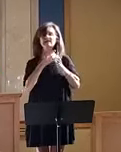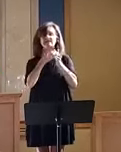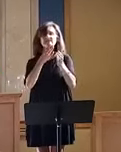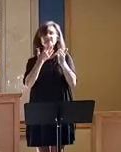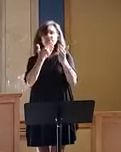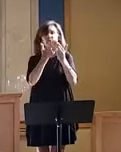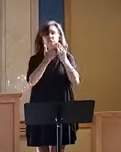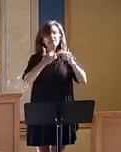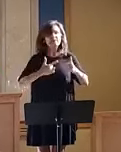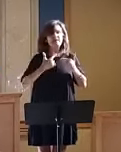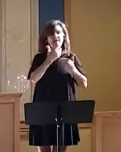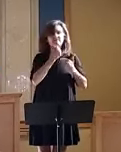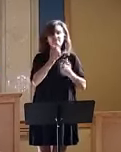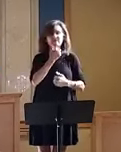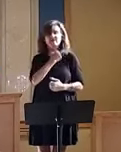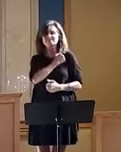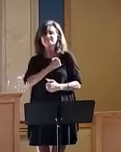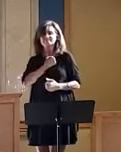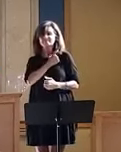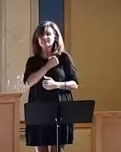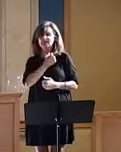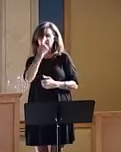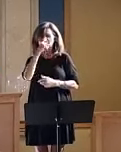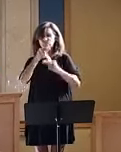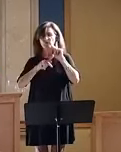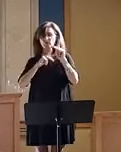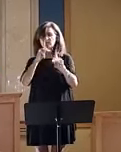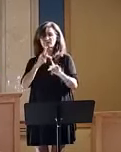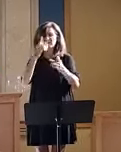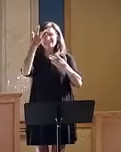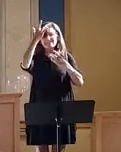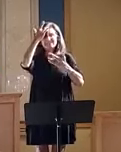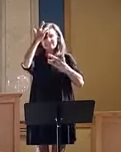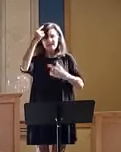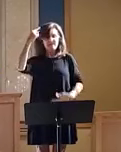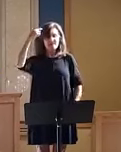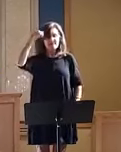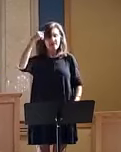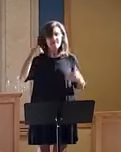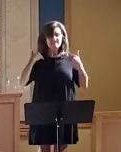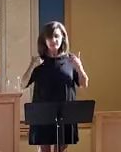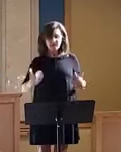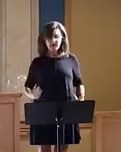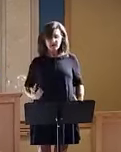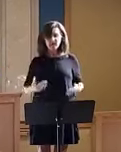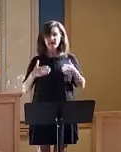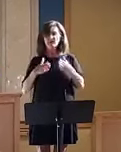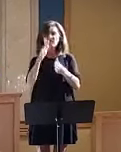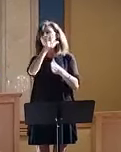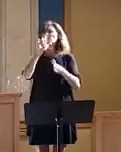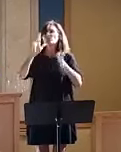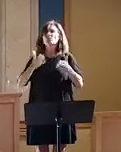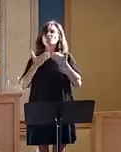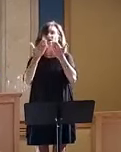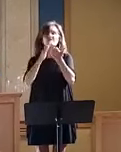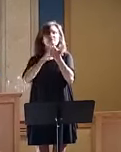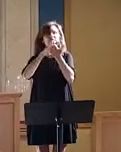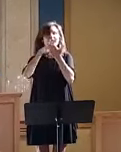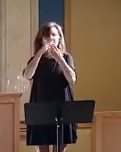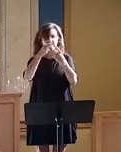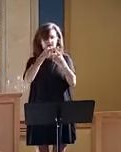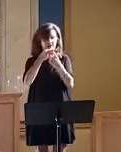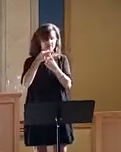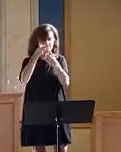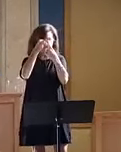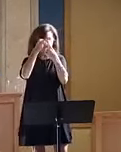repentance. And for those who are sick in mind or body, may the Lord bring them healing,